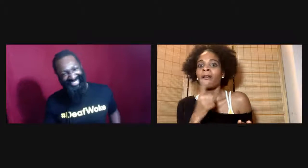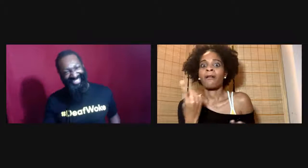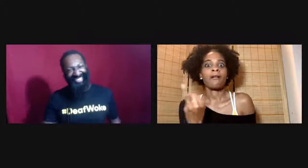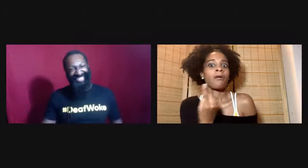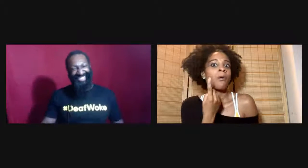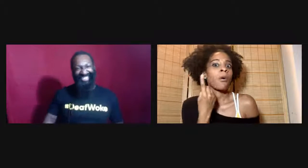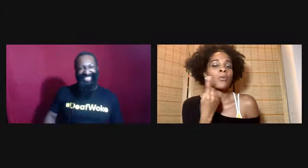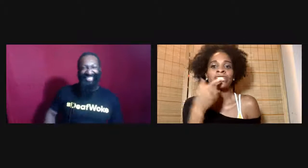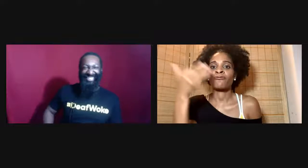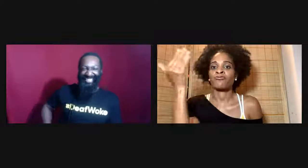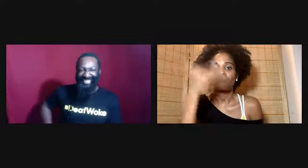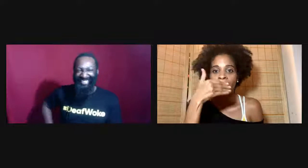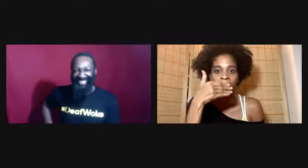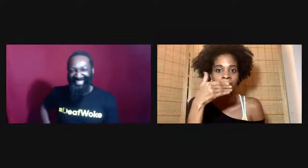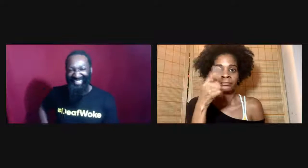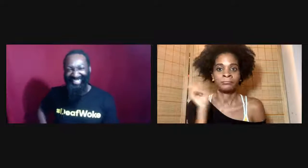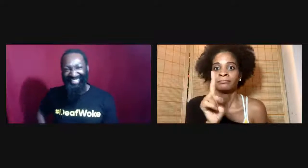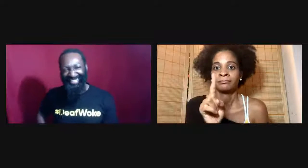I don't know if time, you know that. recorded.